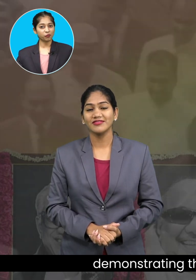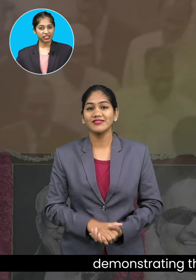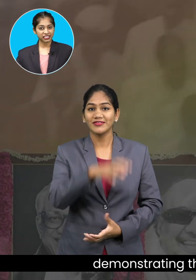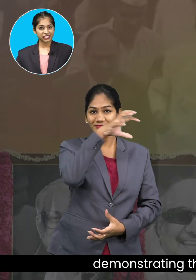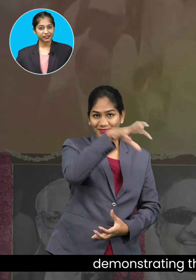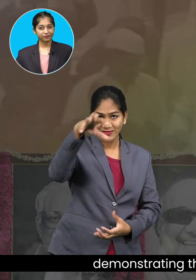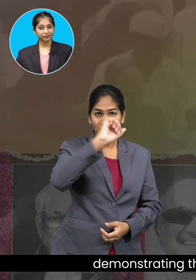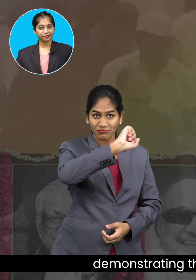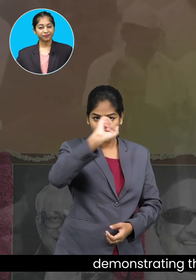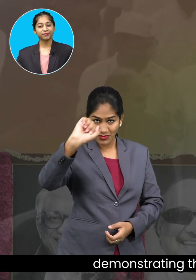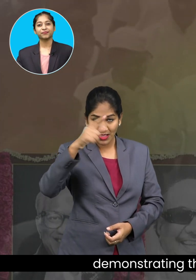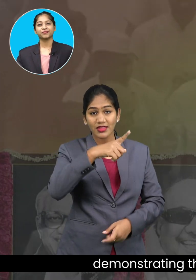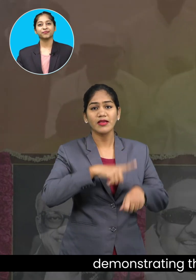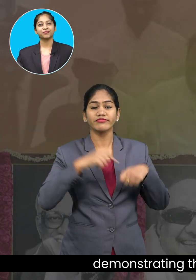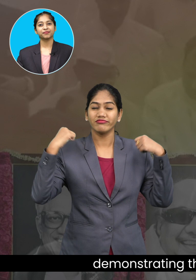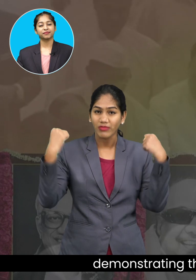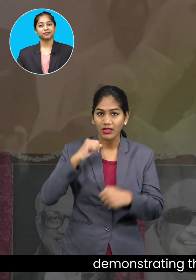regional movements.